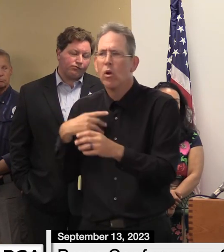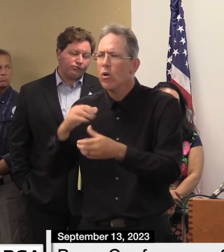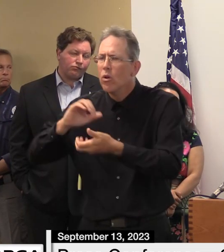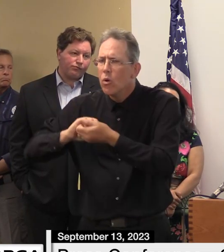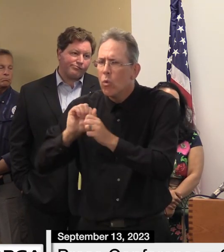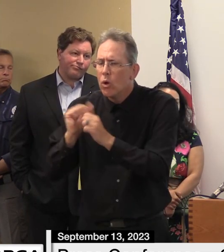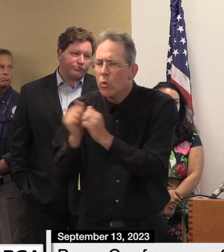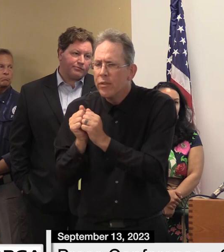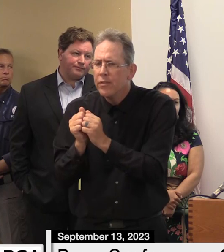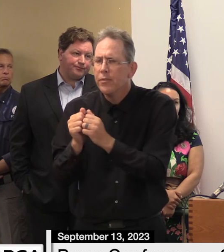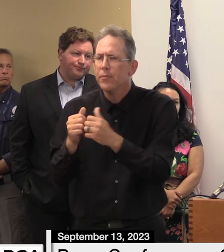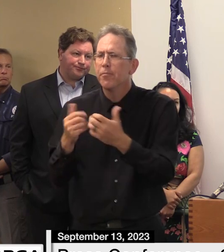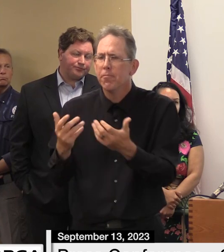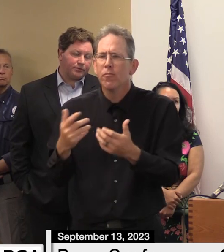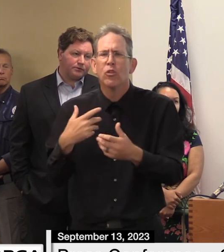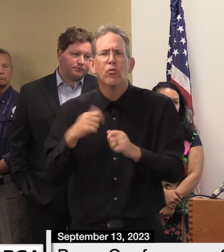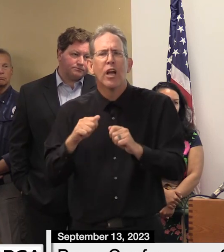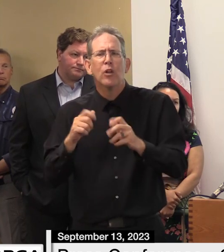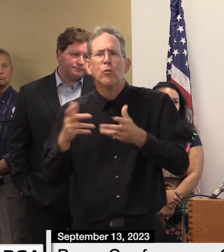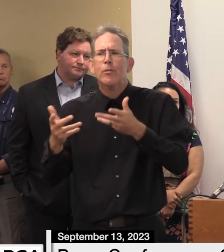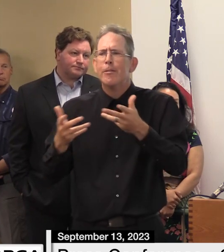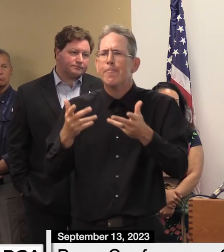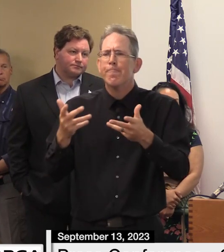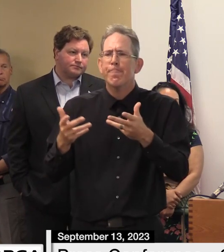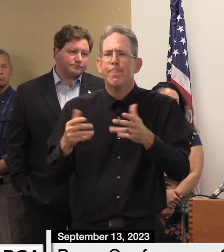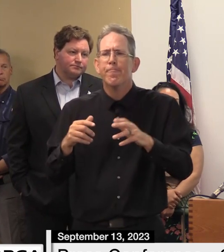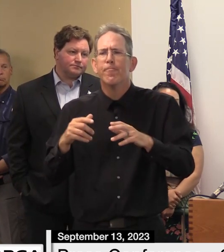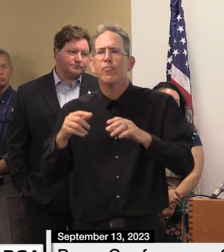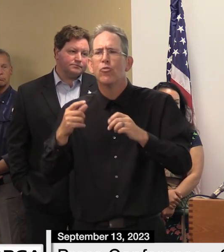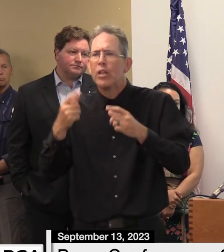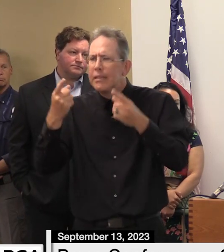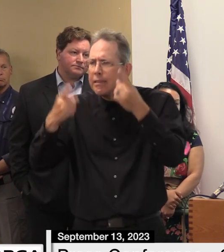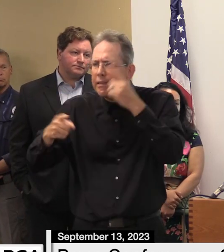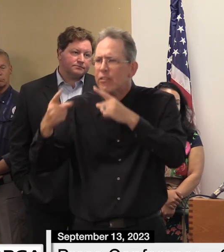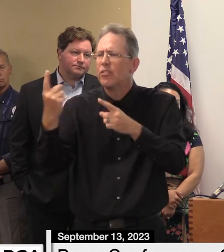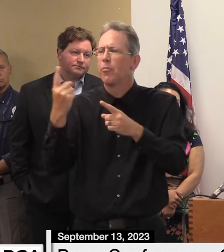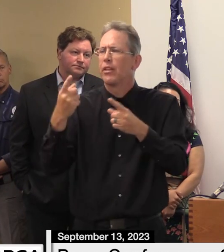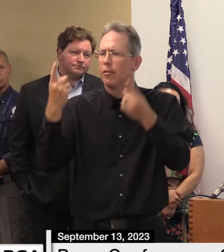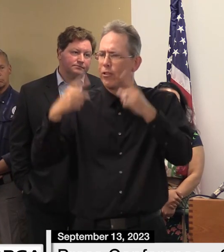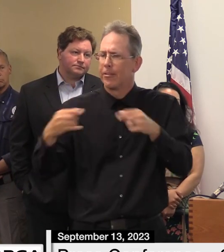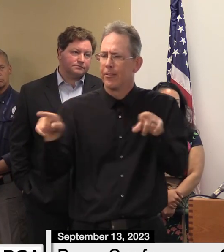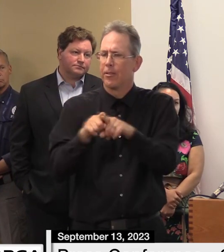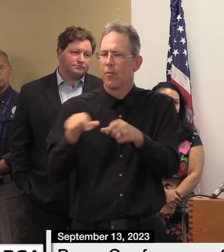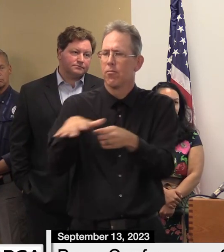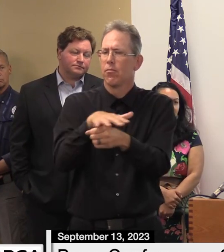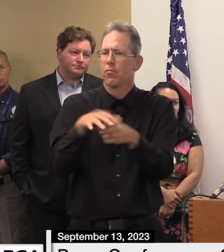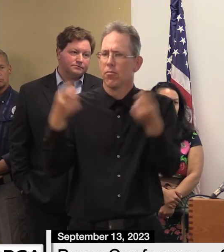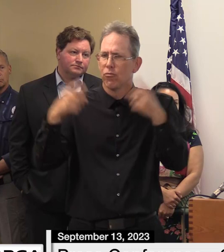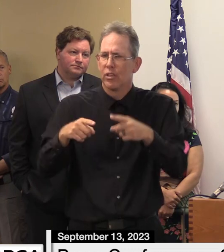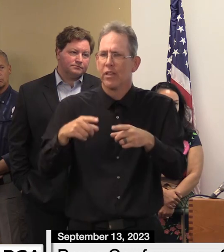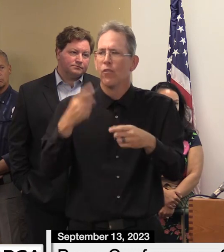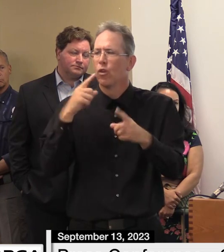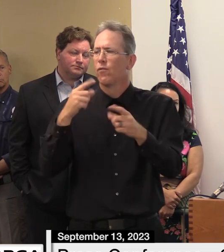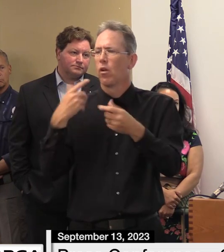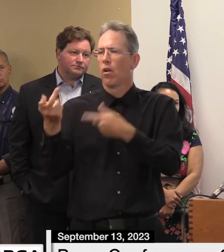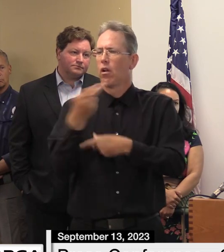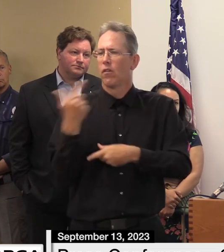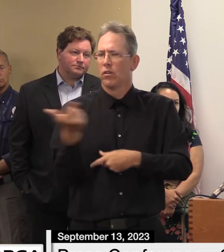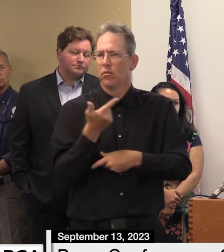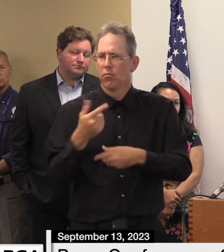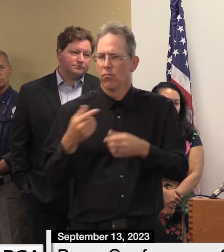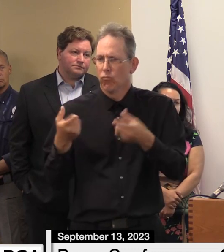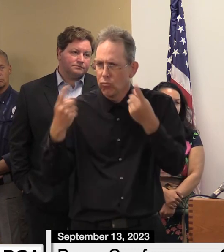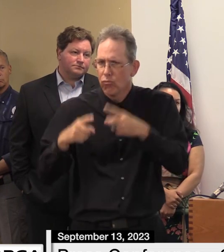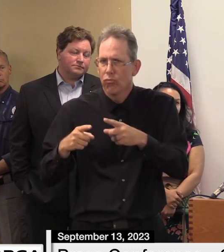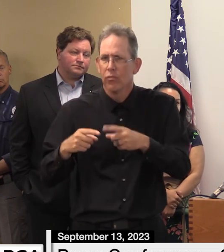try to adopt something that works for everyone. Because when you look at what we're here for